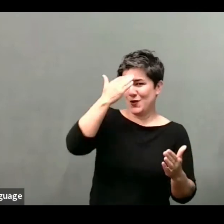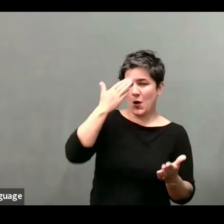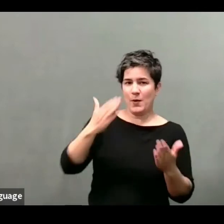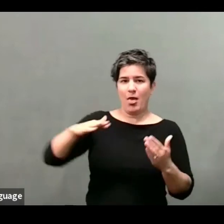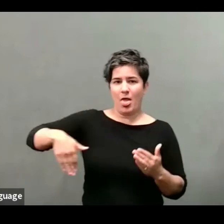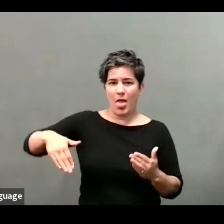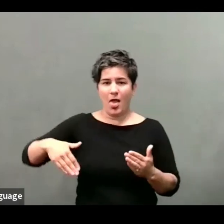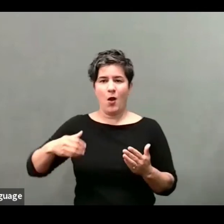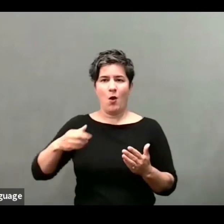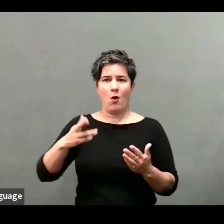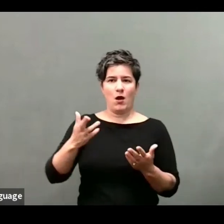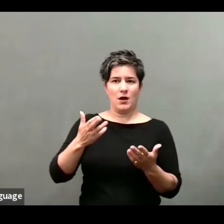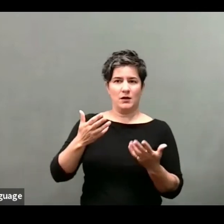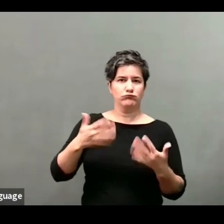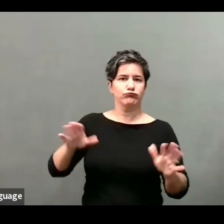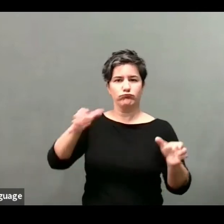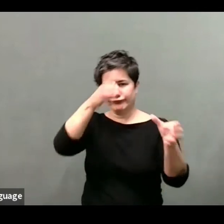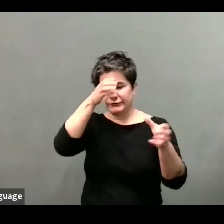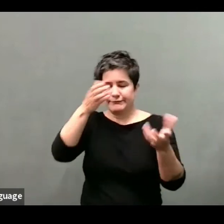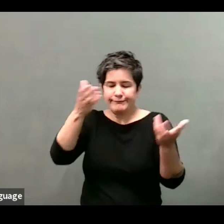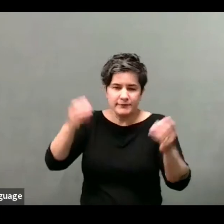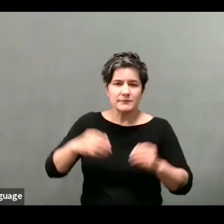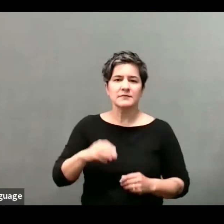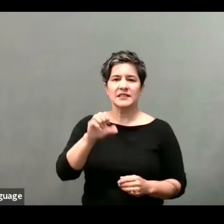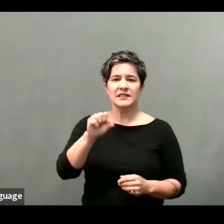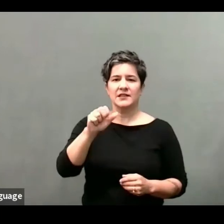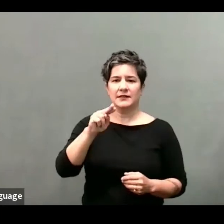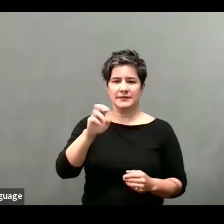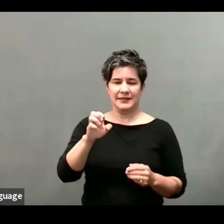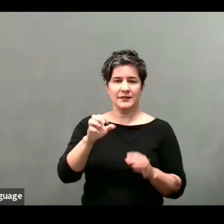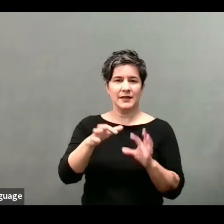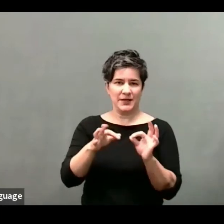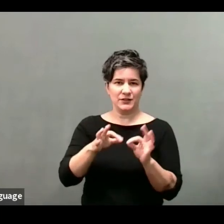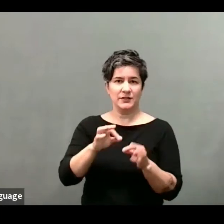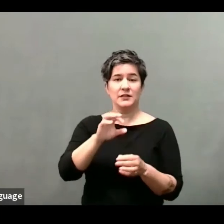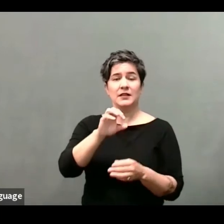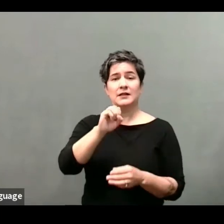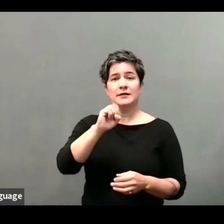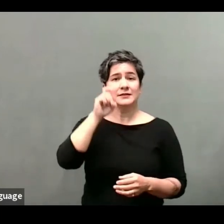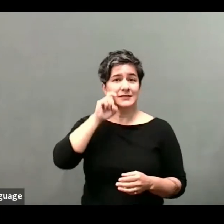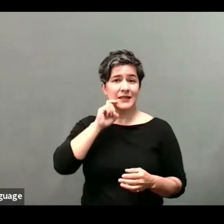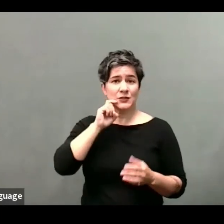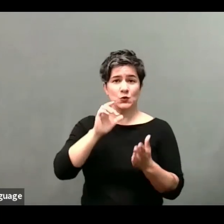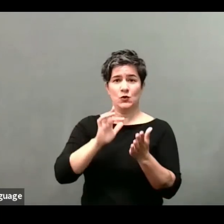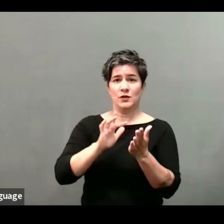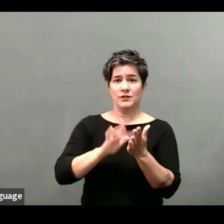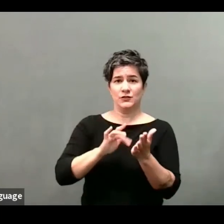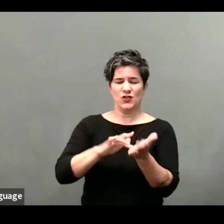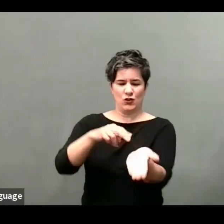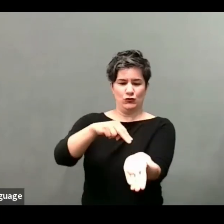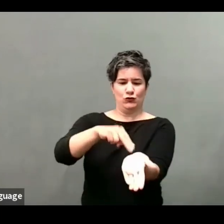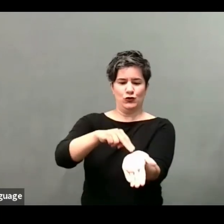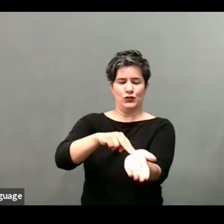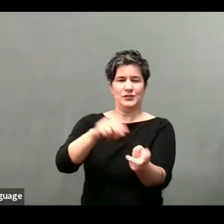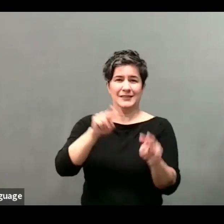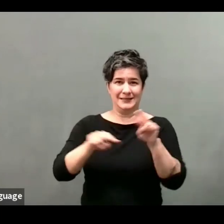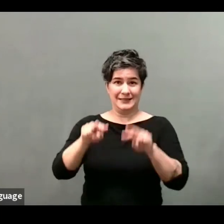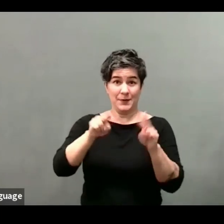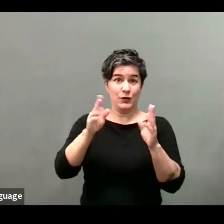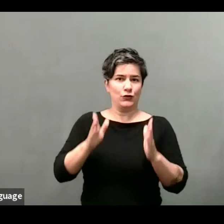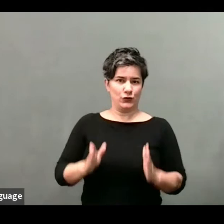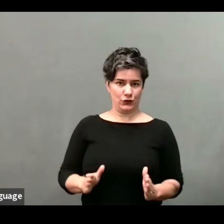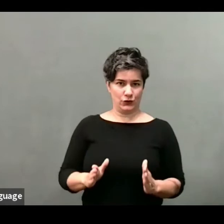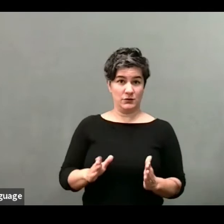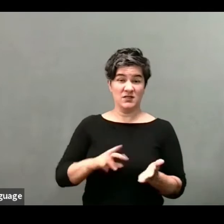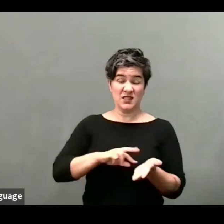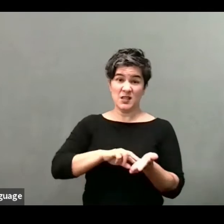who wandered in and wandered out. So SANEs, like I mentioned, they're sexual assault nurse examiners. And this means that they are